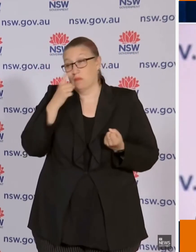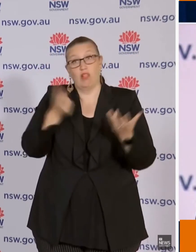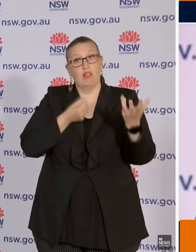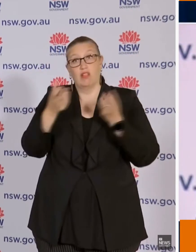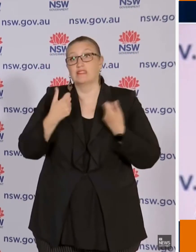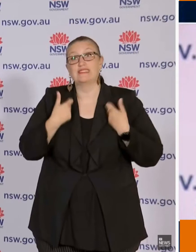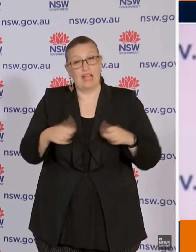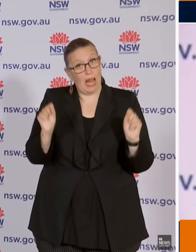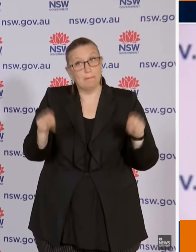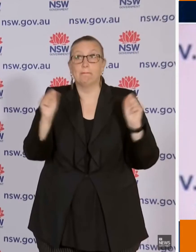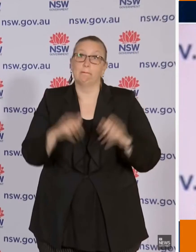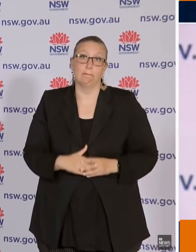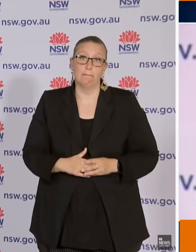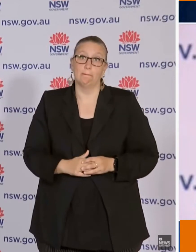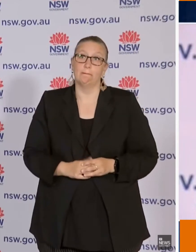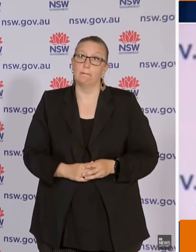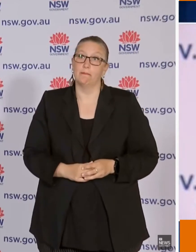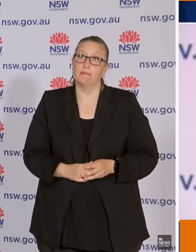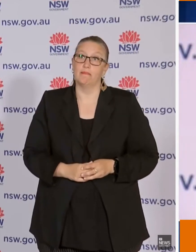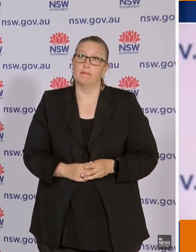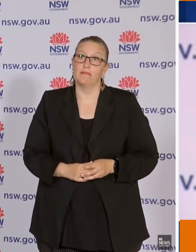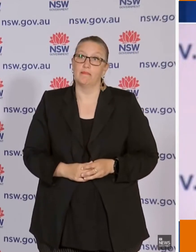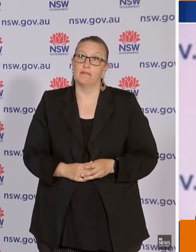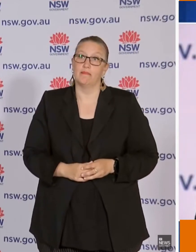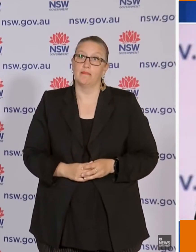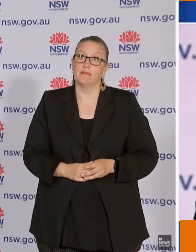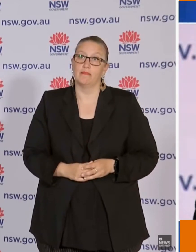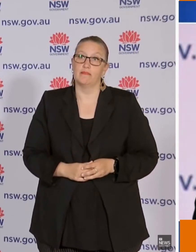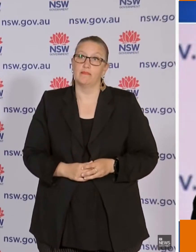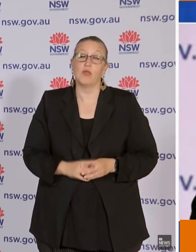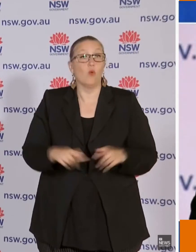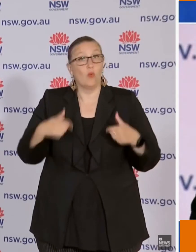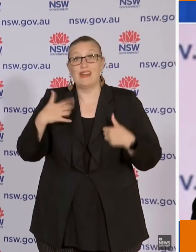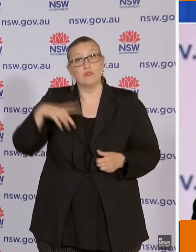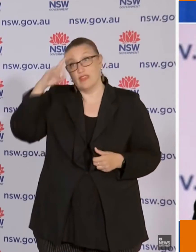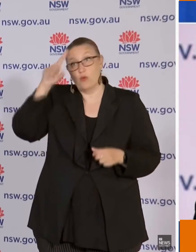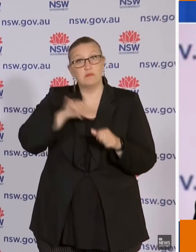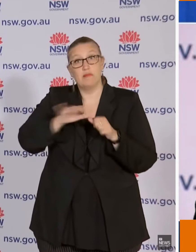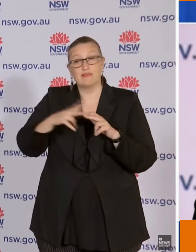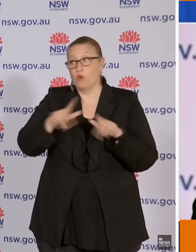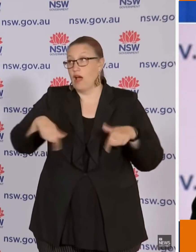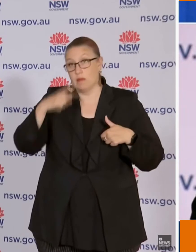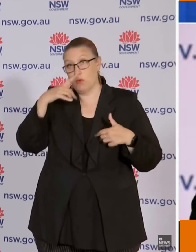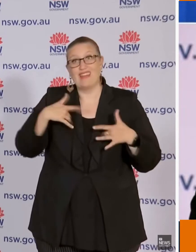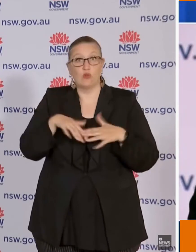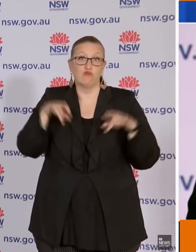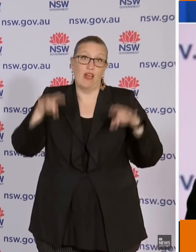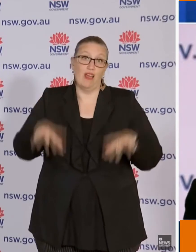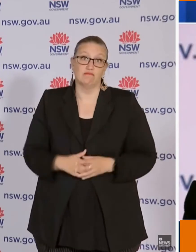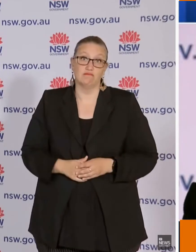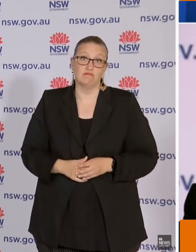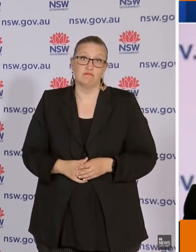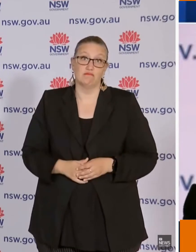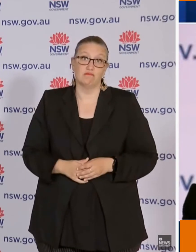nation, and to make sure we plan as much as we can to support our hospital network during this difficult time. Premier, just in